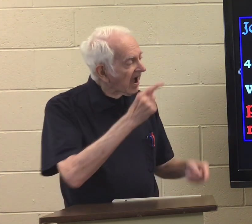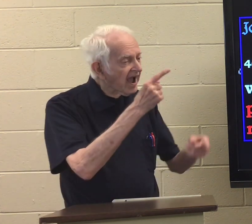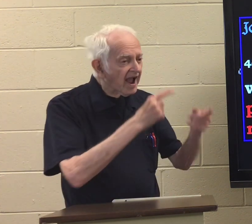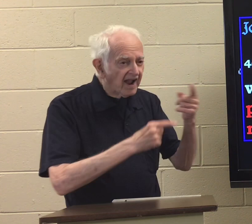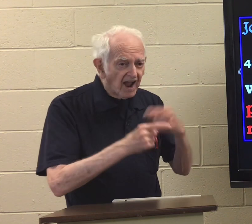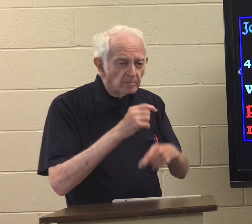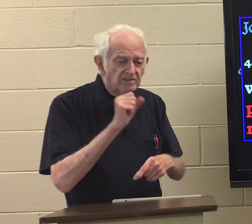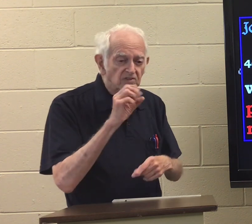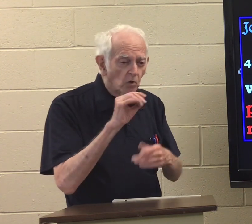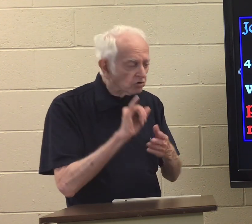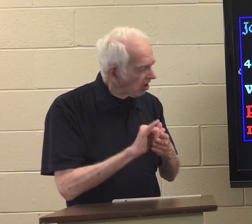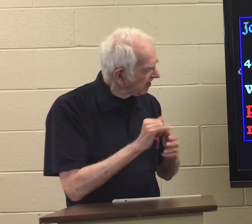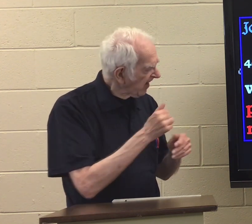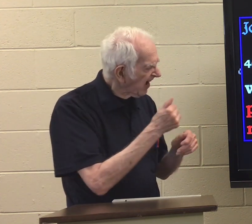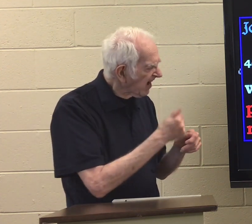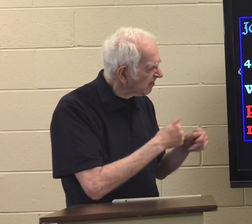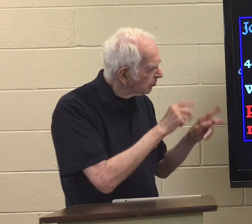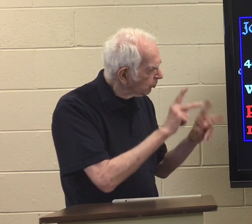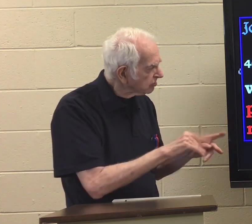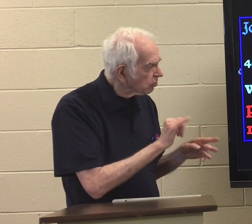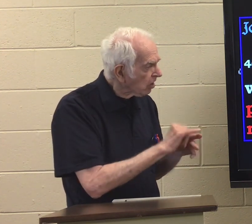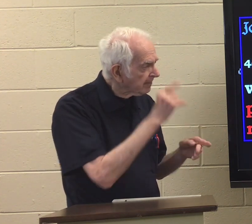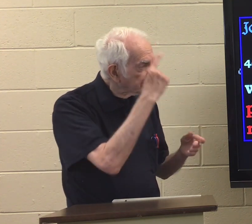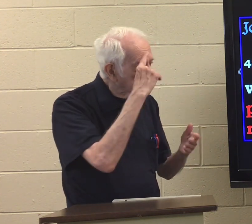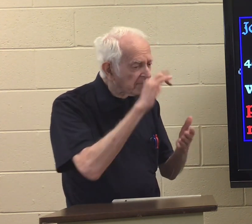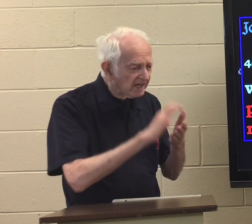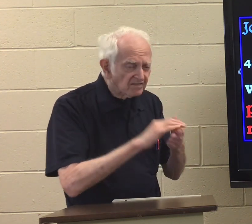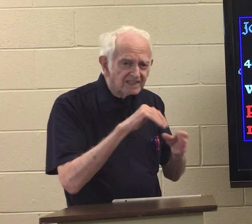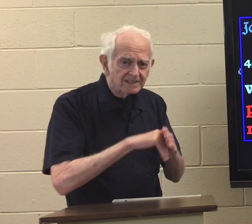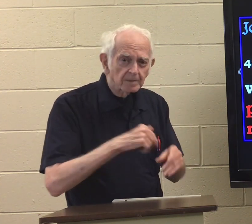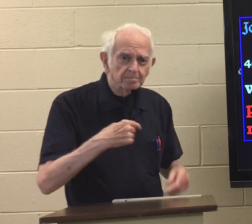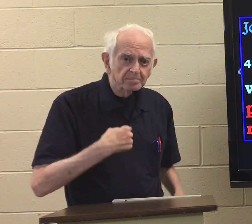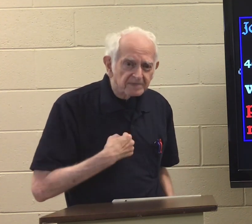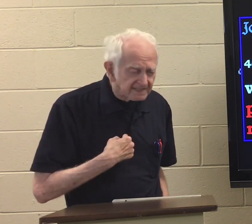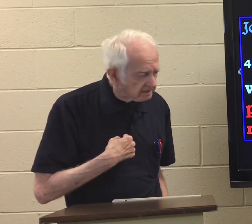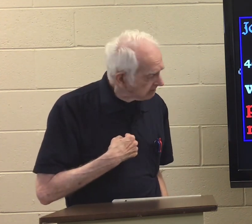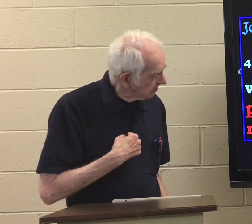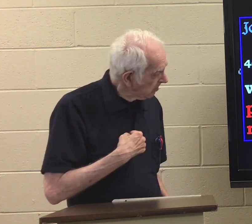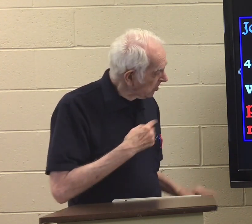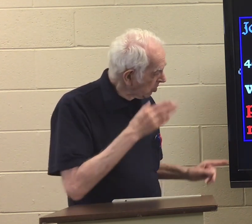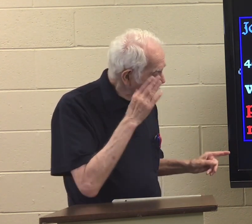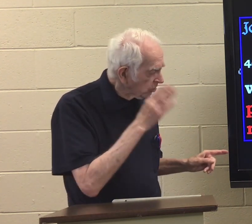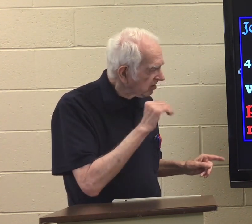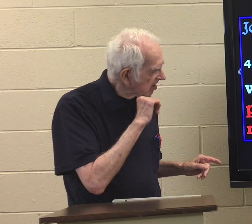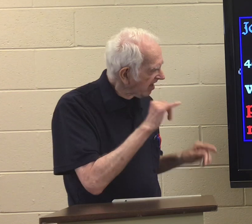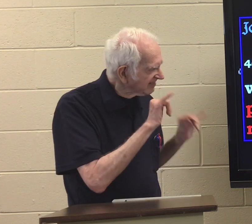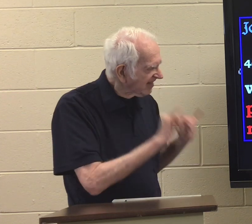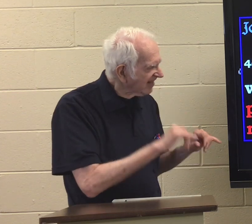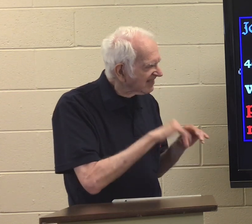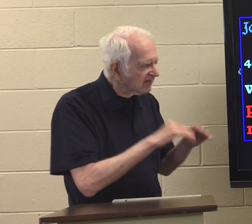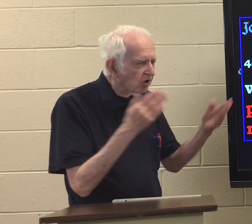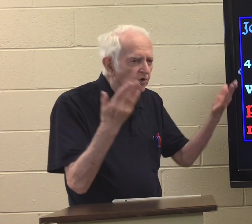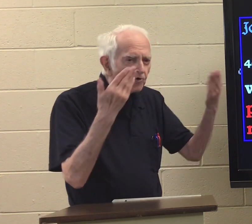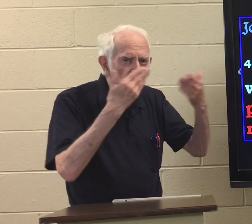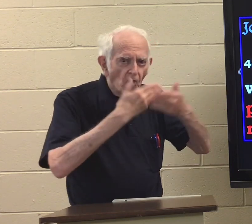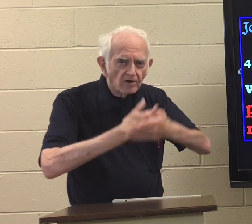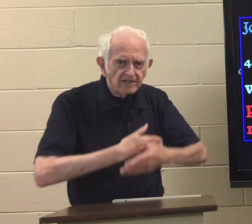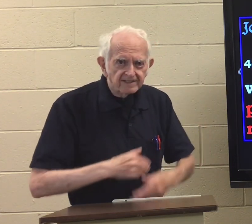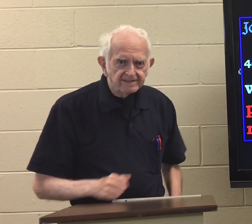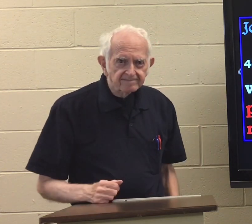I came so that every person that believes in me would not stay in darkness.